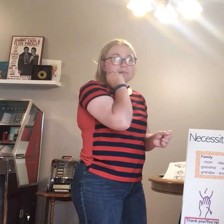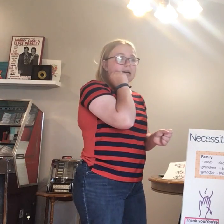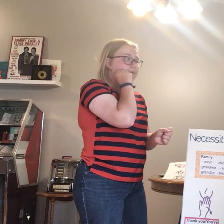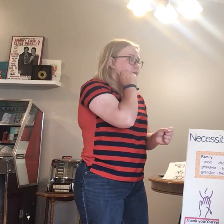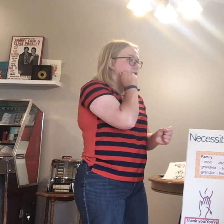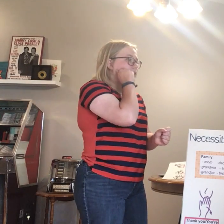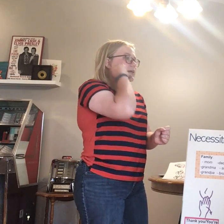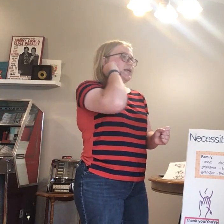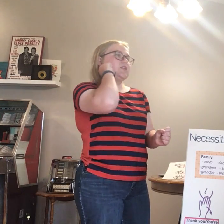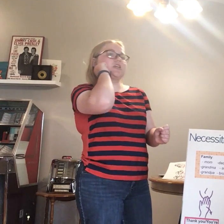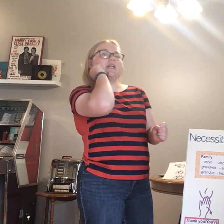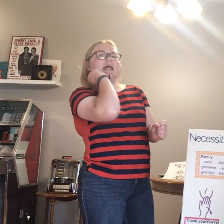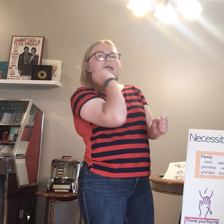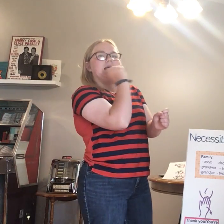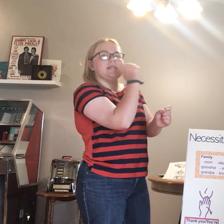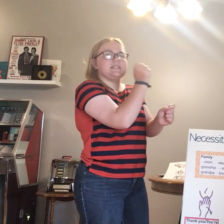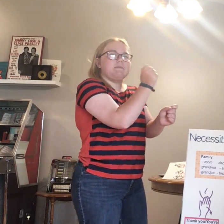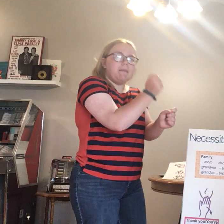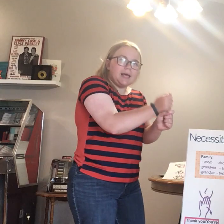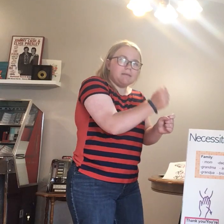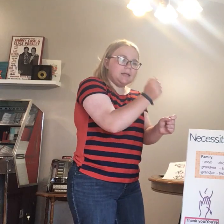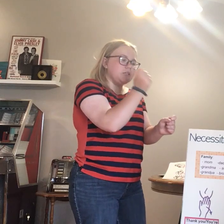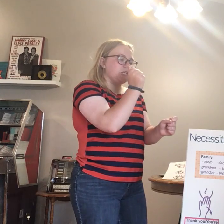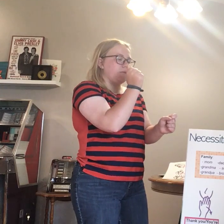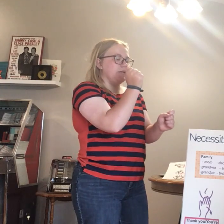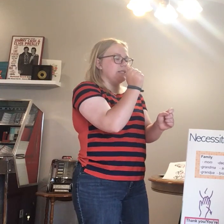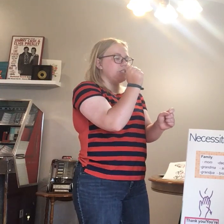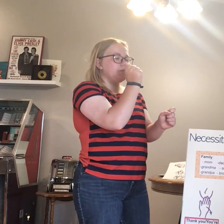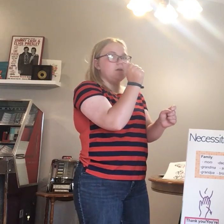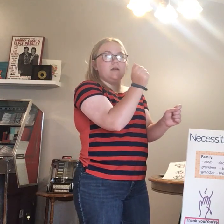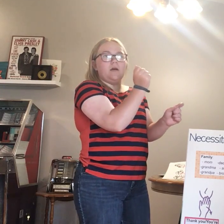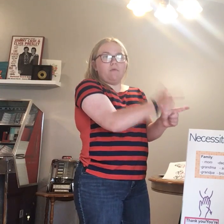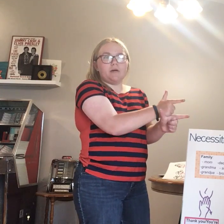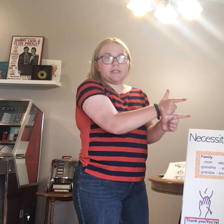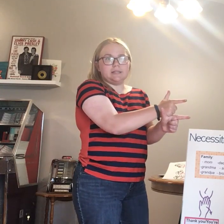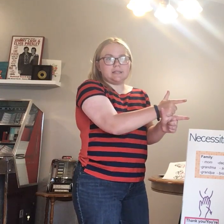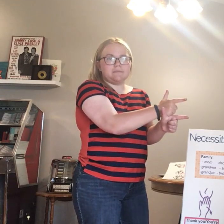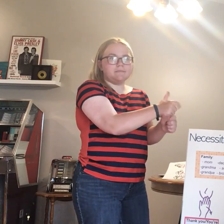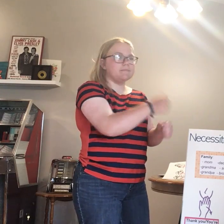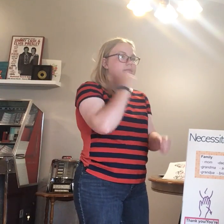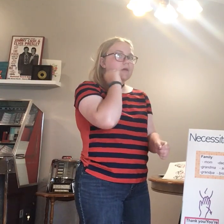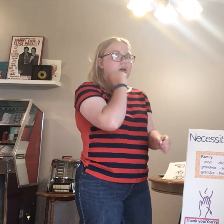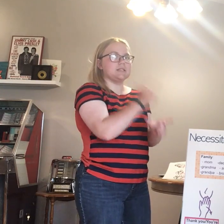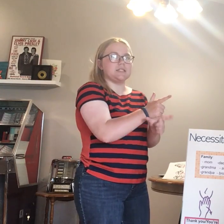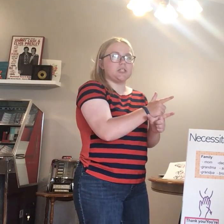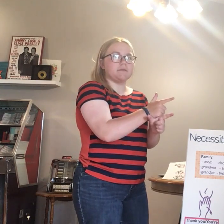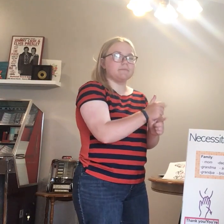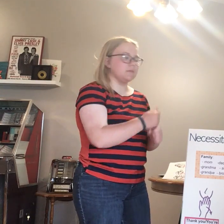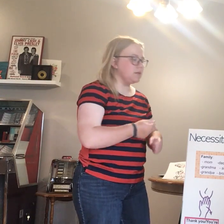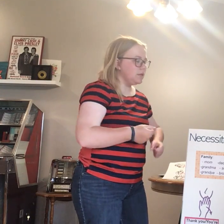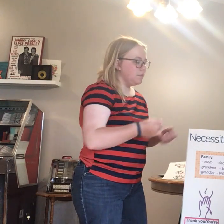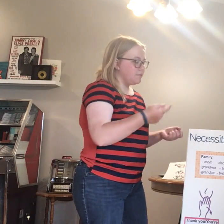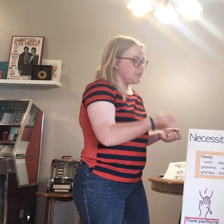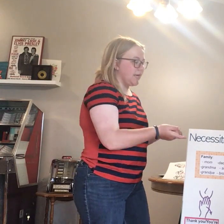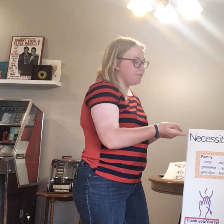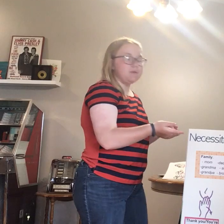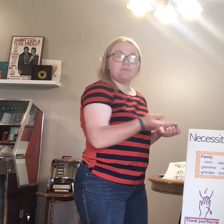bottom. And they're going to like kind of smack into each other, but when they do, water guns. Sister. Same with